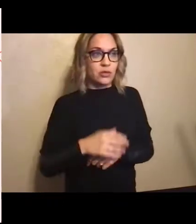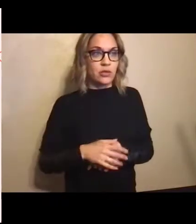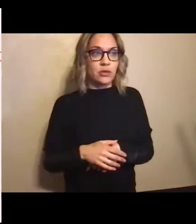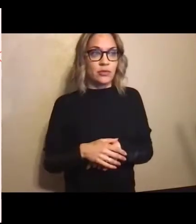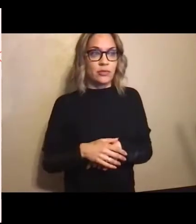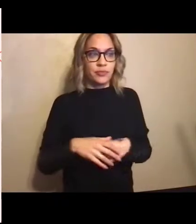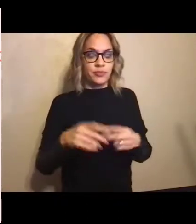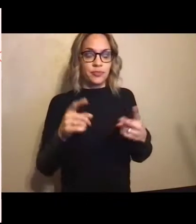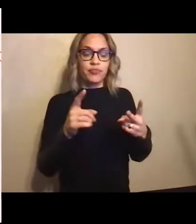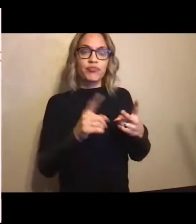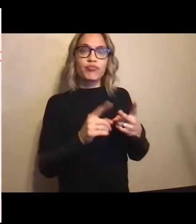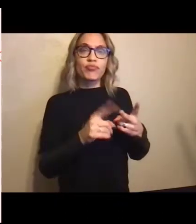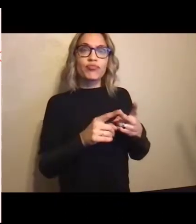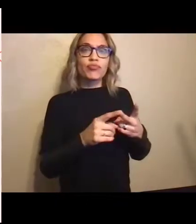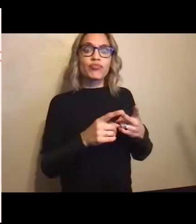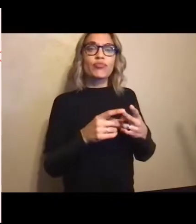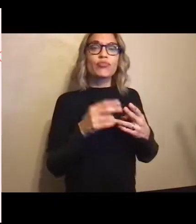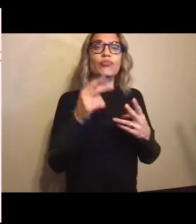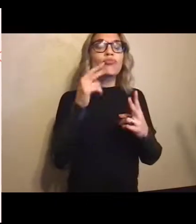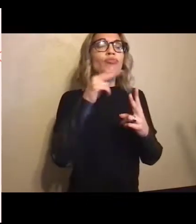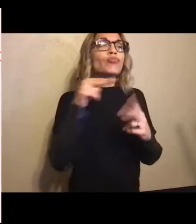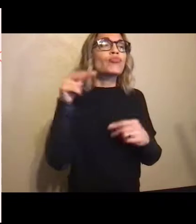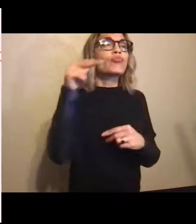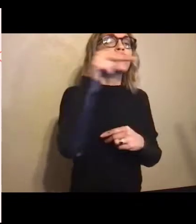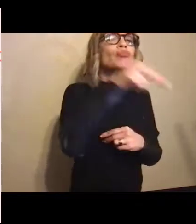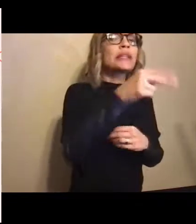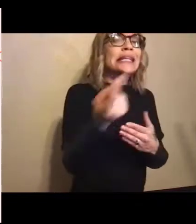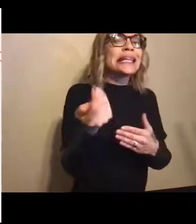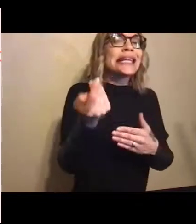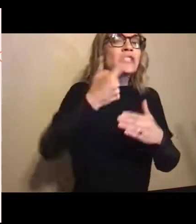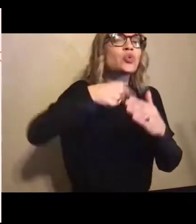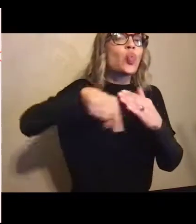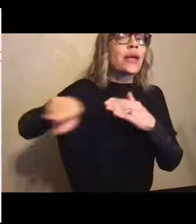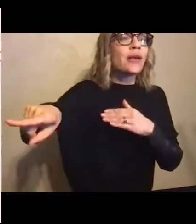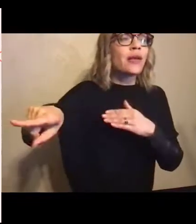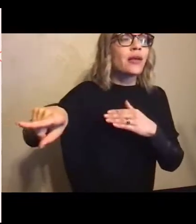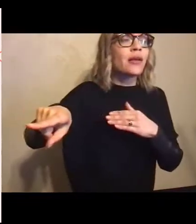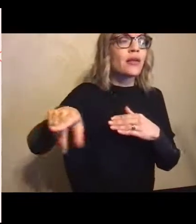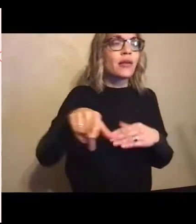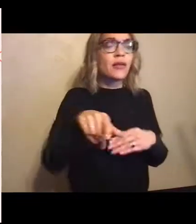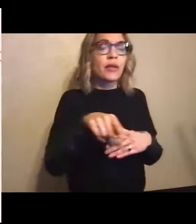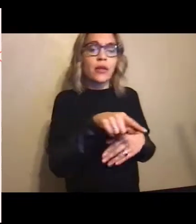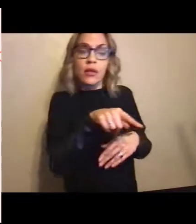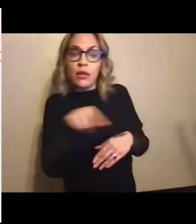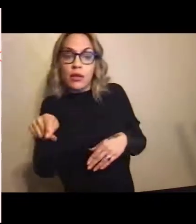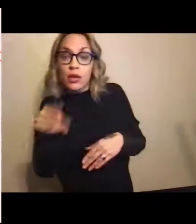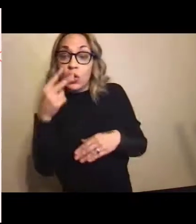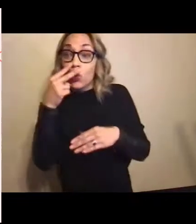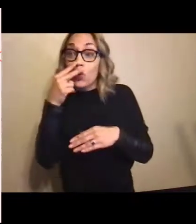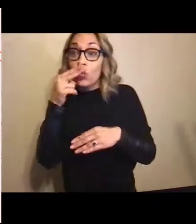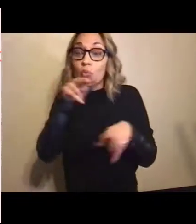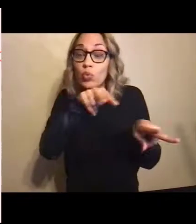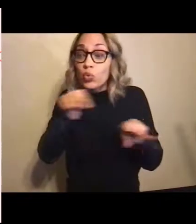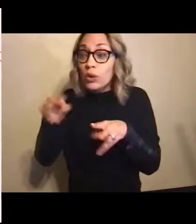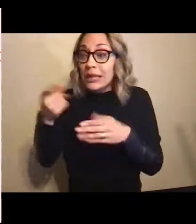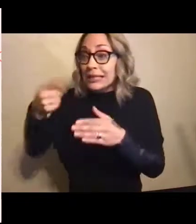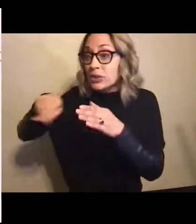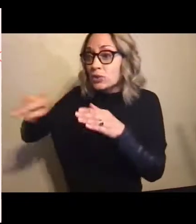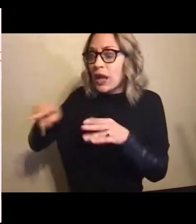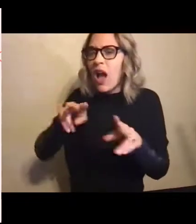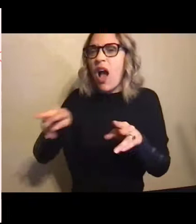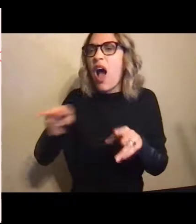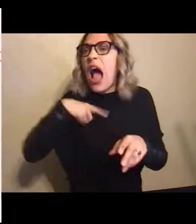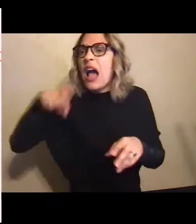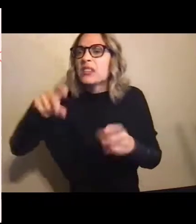And then please do make sure to make a note for yourself on anything that you need to remember. Think ahead to next week again.